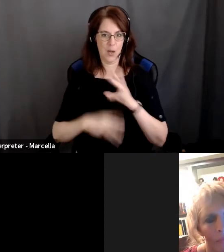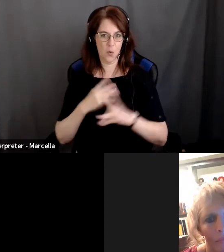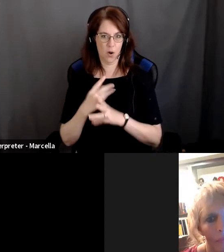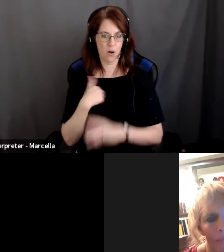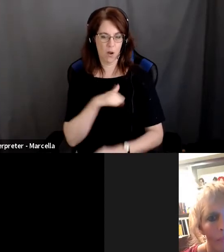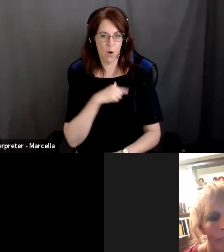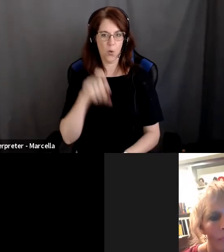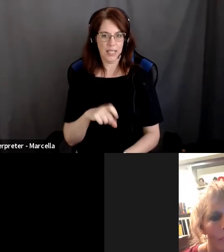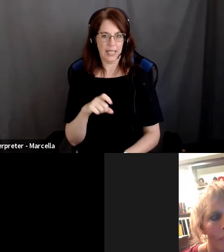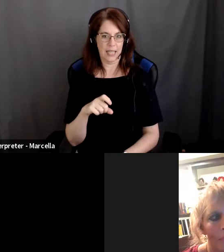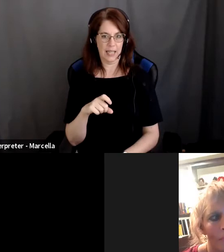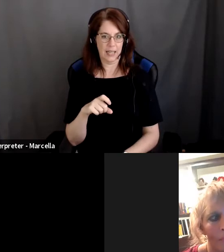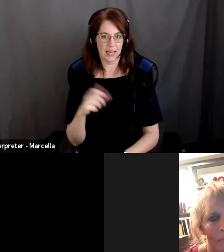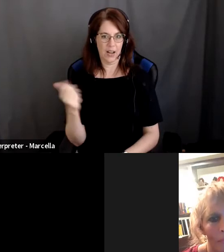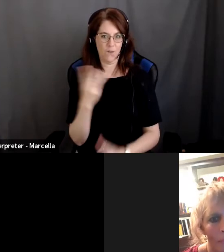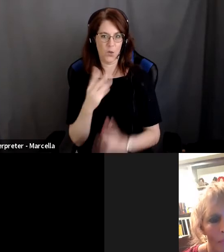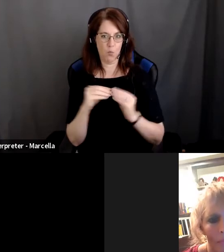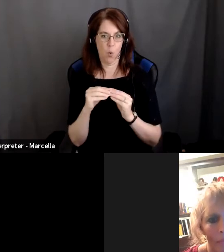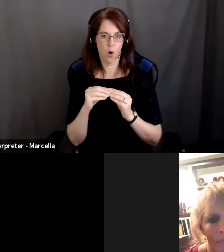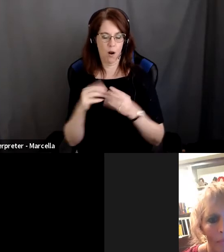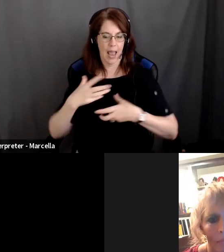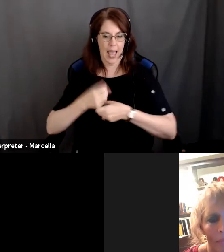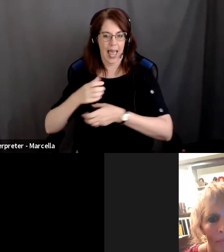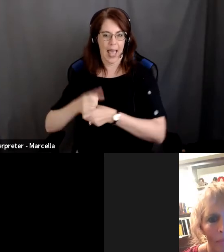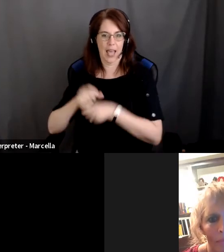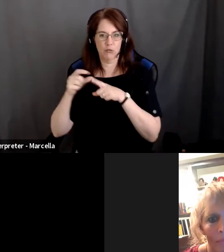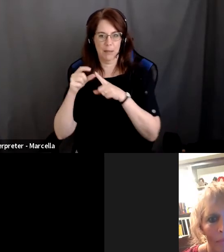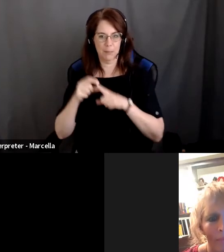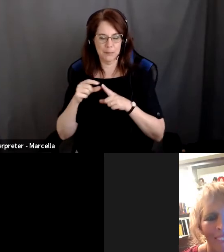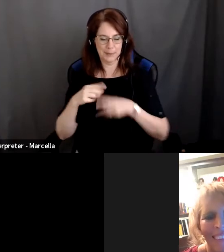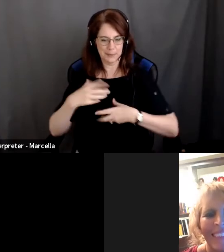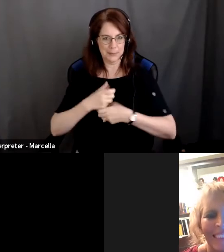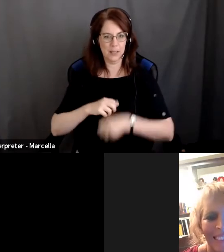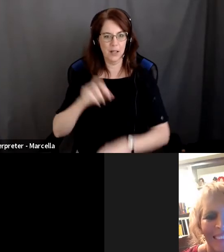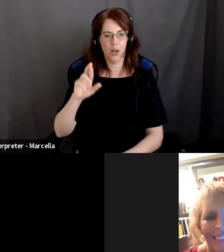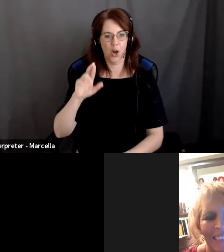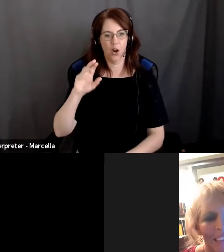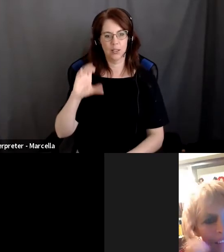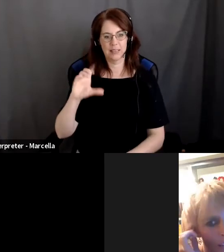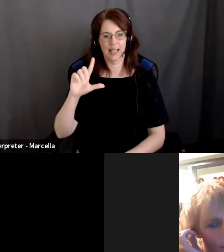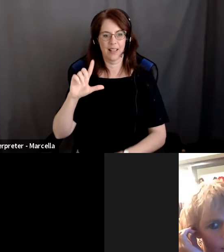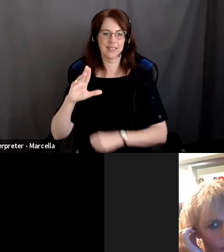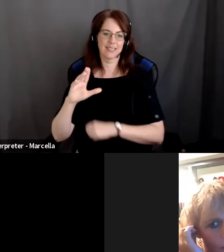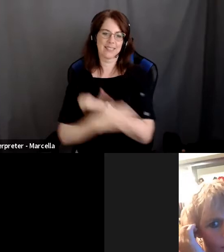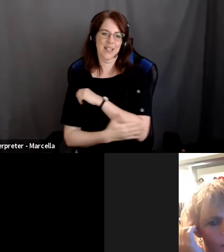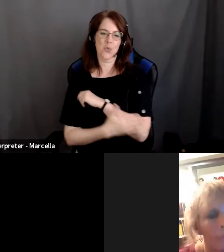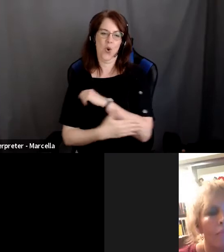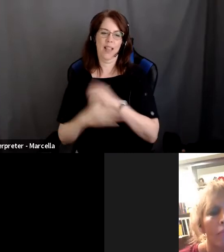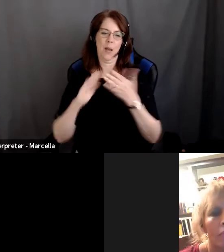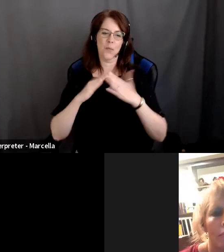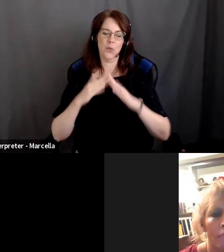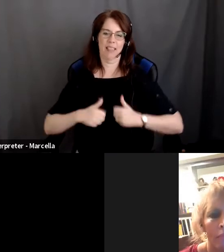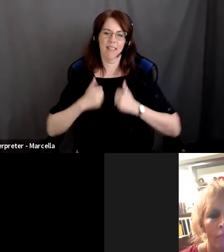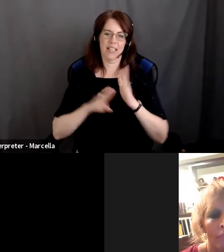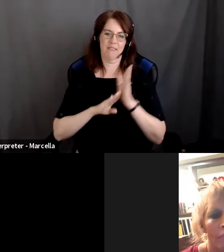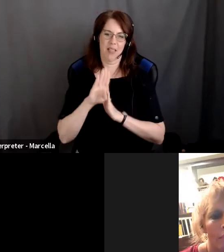need at least a couple more acronyms in our lives. So Rural Community Living Development is a